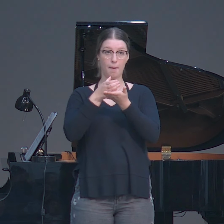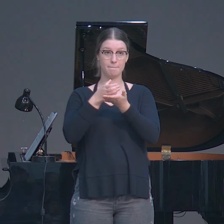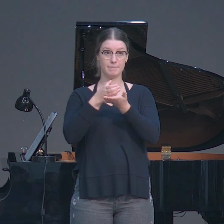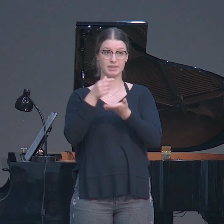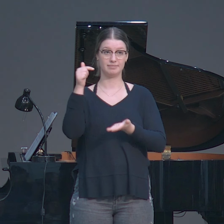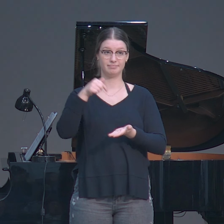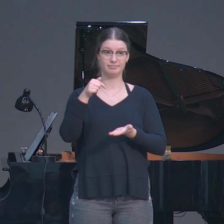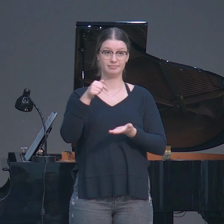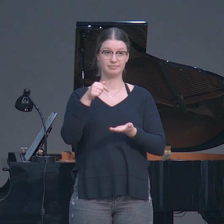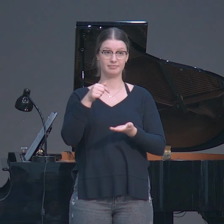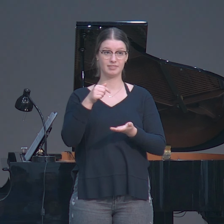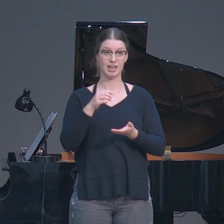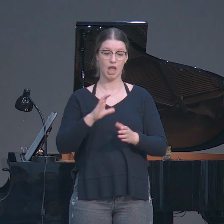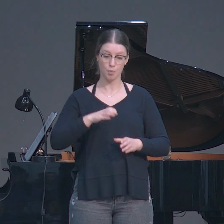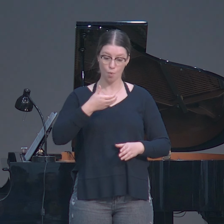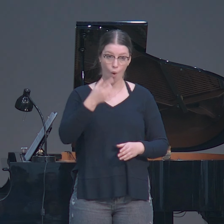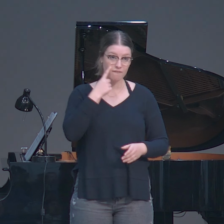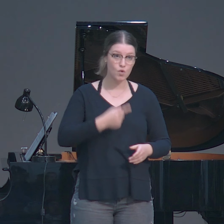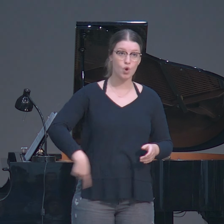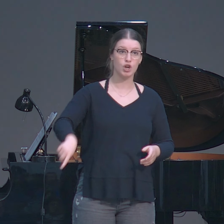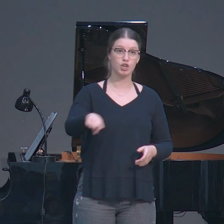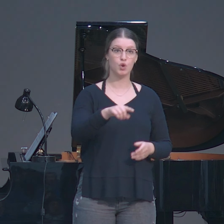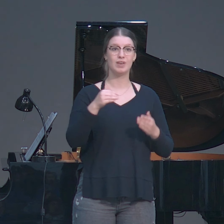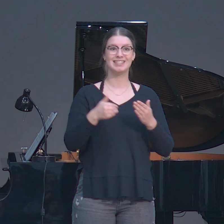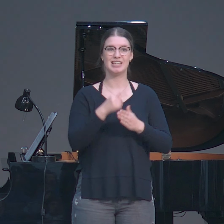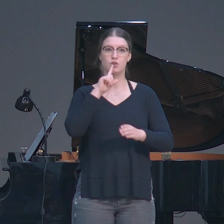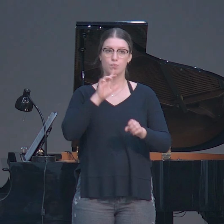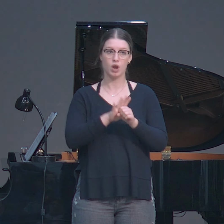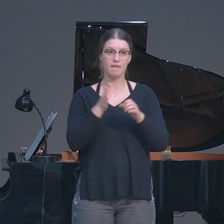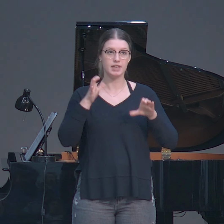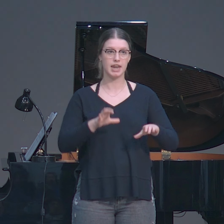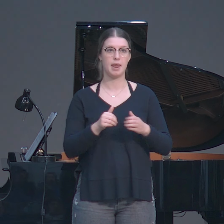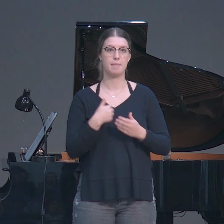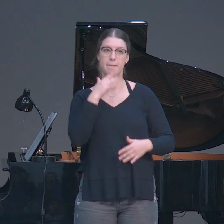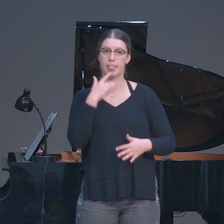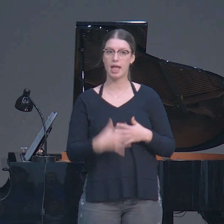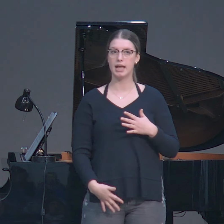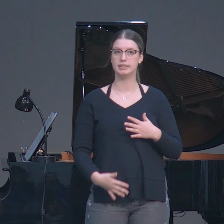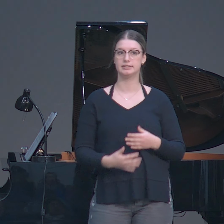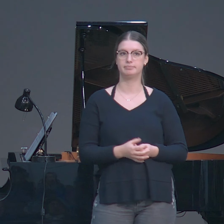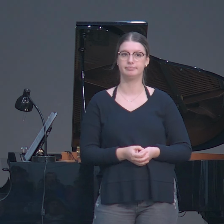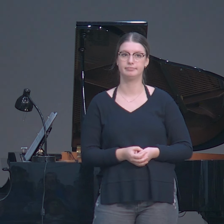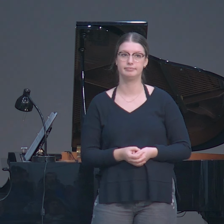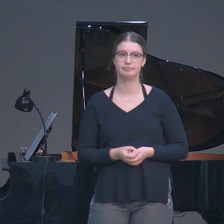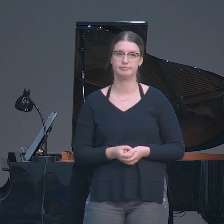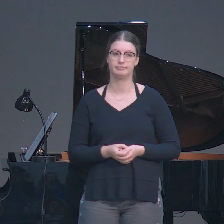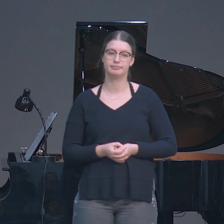cup that is poured out for you is the new covenant in my blood.'"